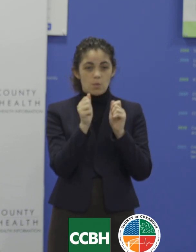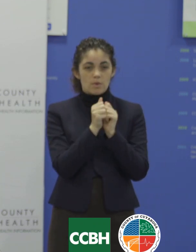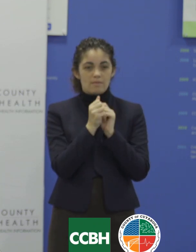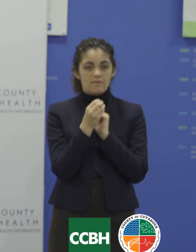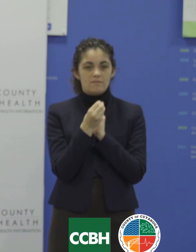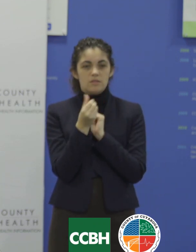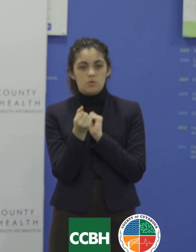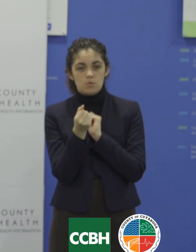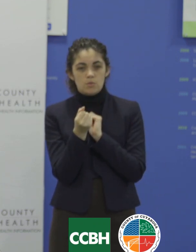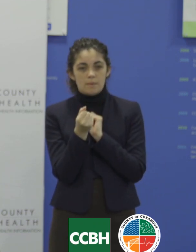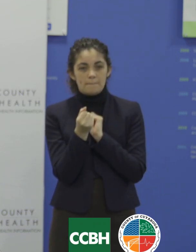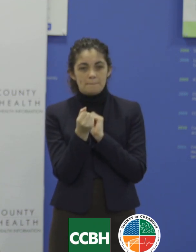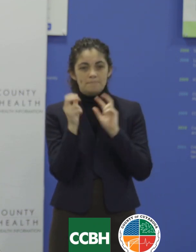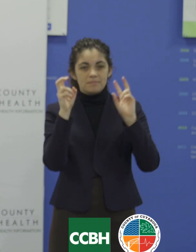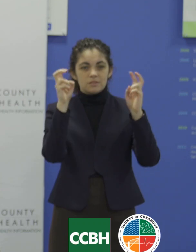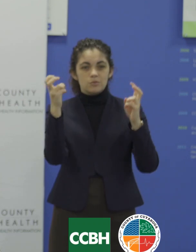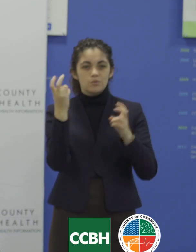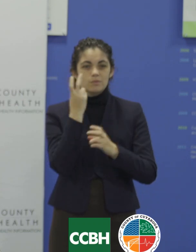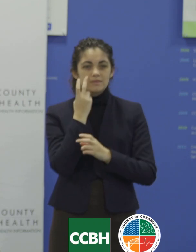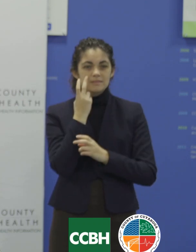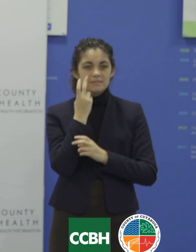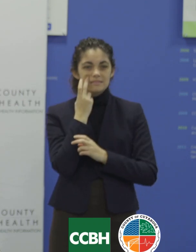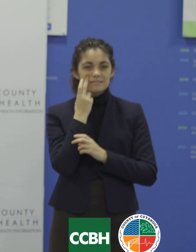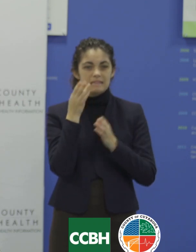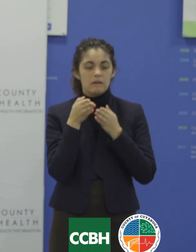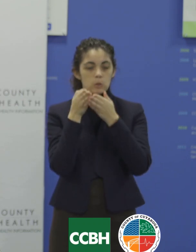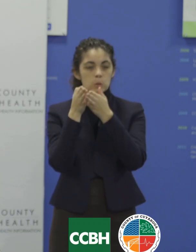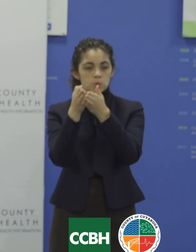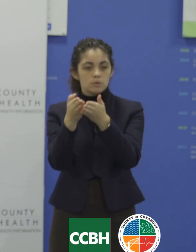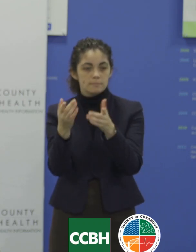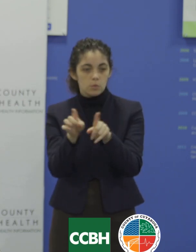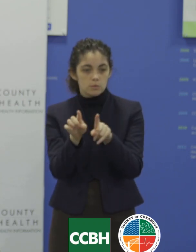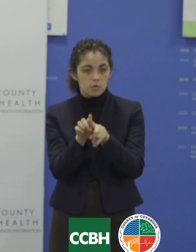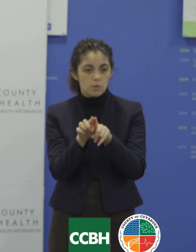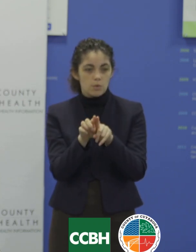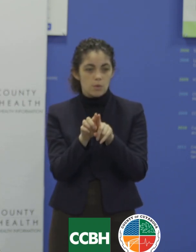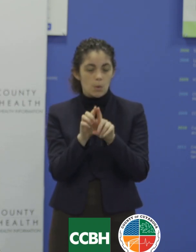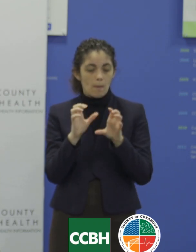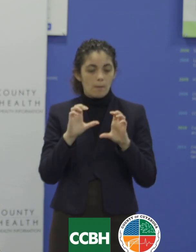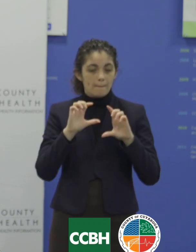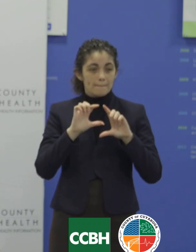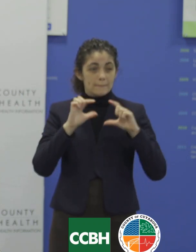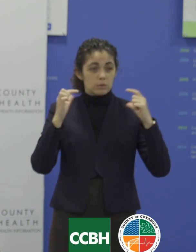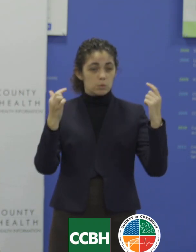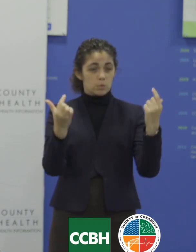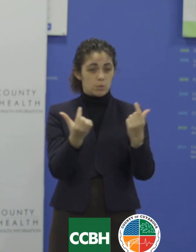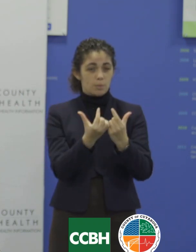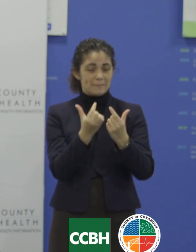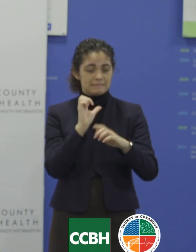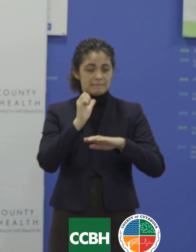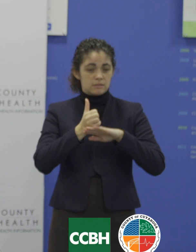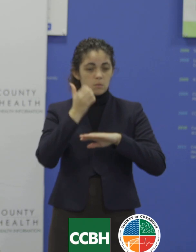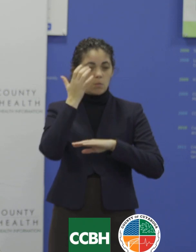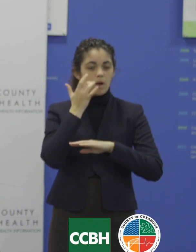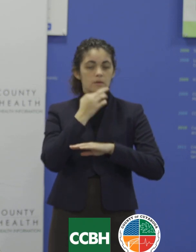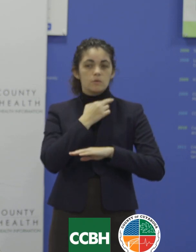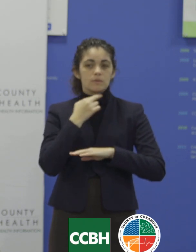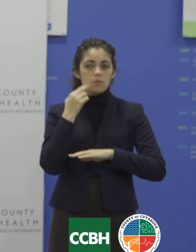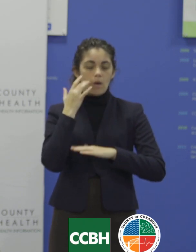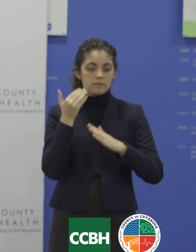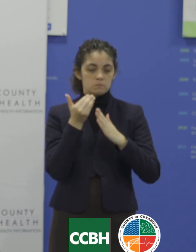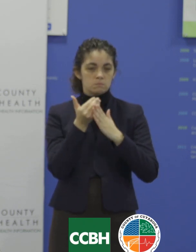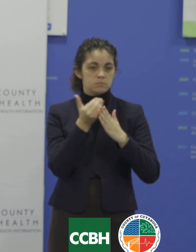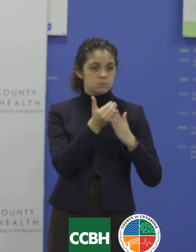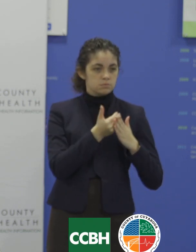the issues that we've seen on cruise ships and the like. Congregate settings put people at risk because they're in close